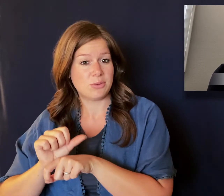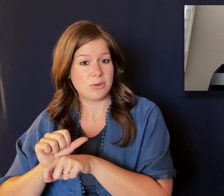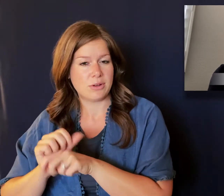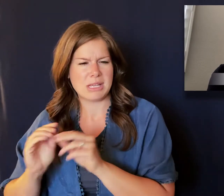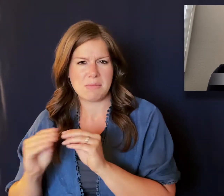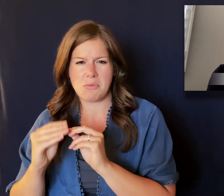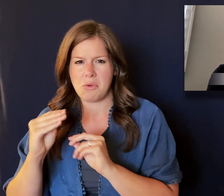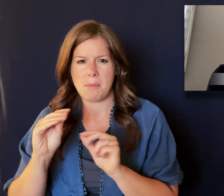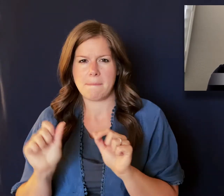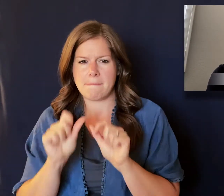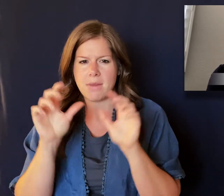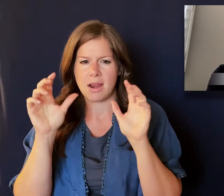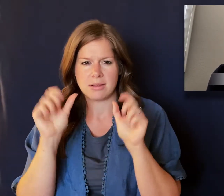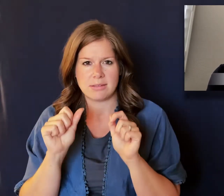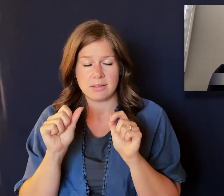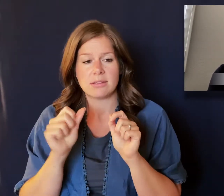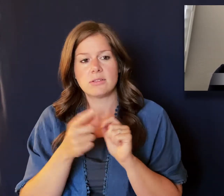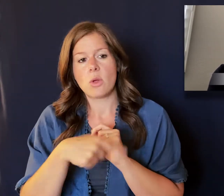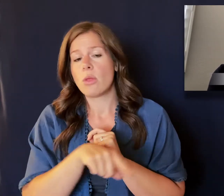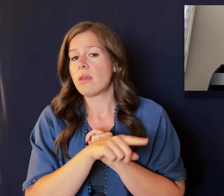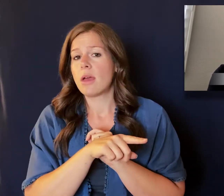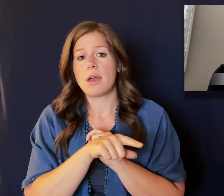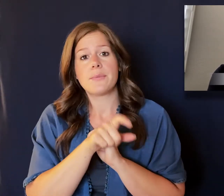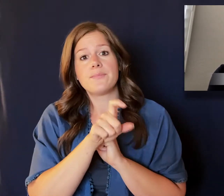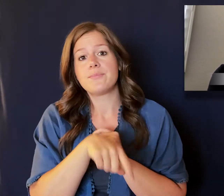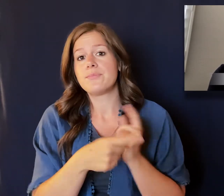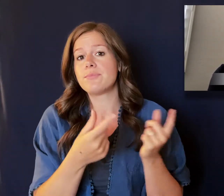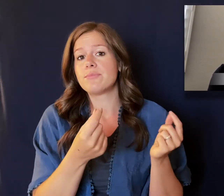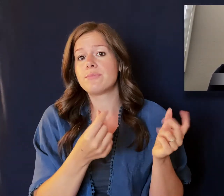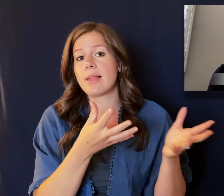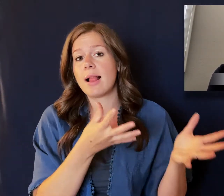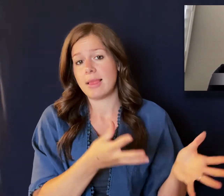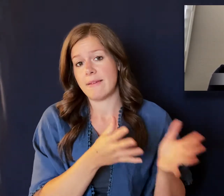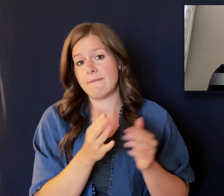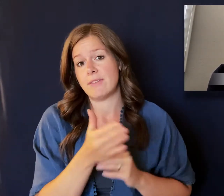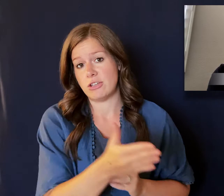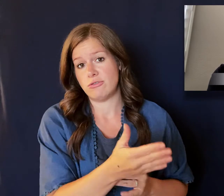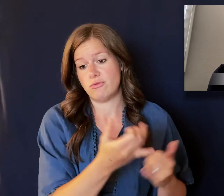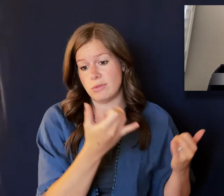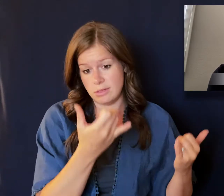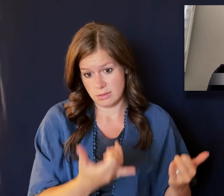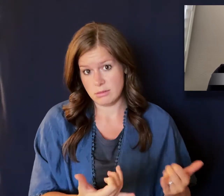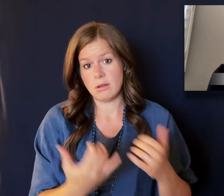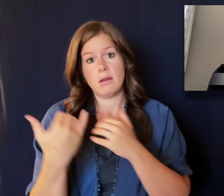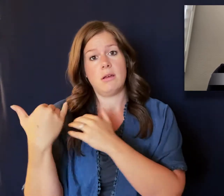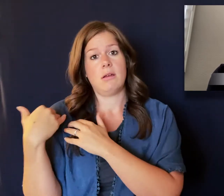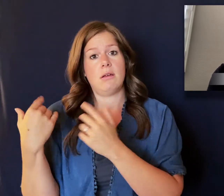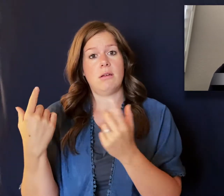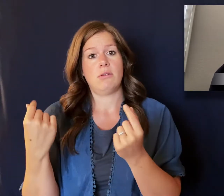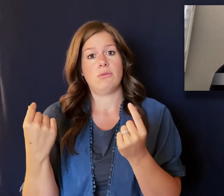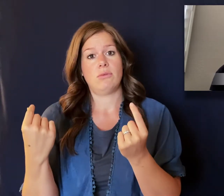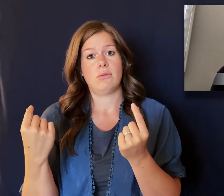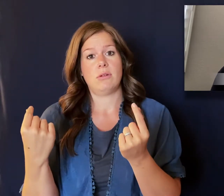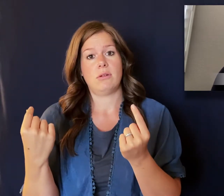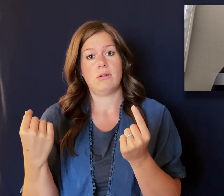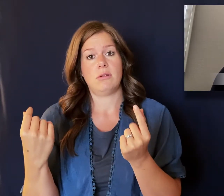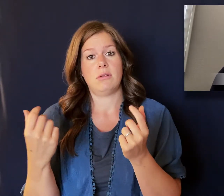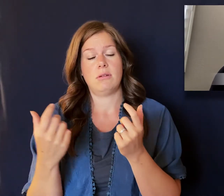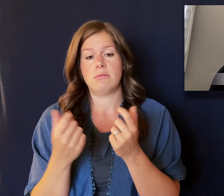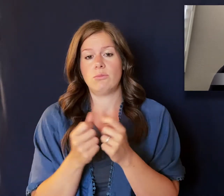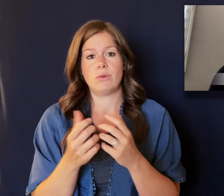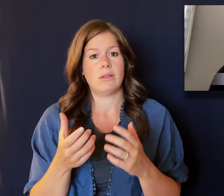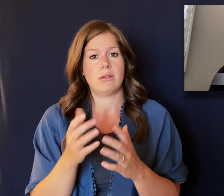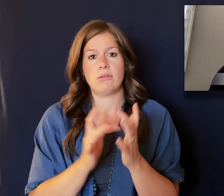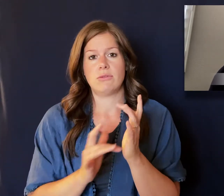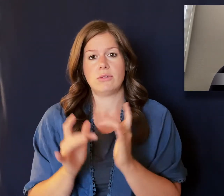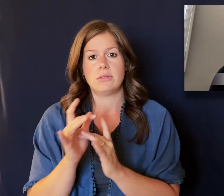his fishers of men, going out. They could go out on their own effort all day long and see no results